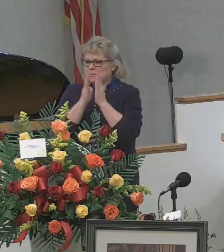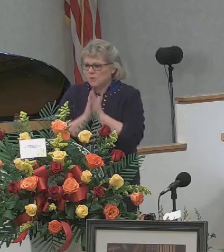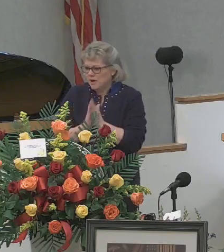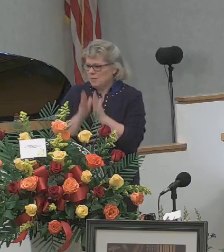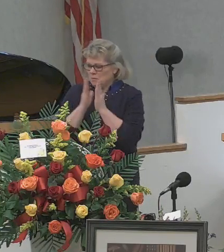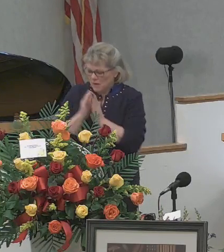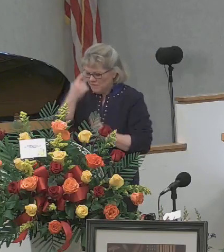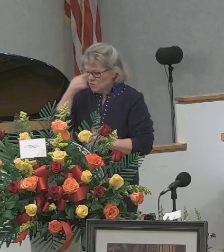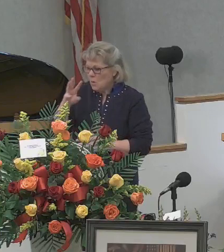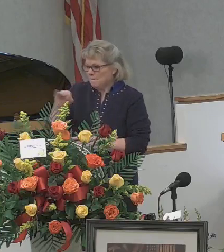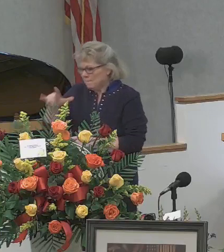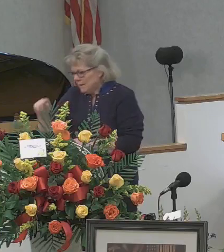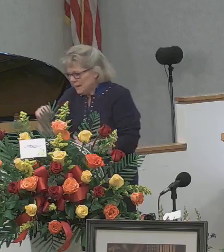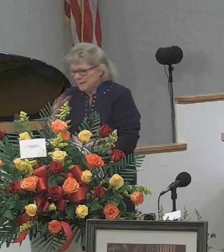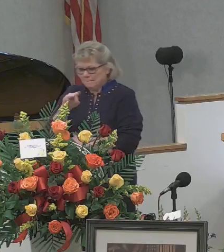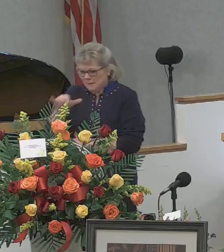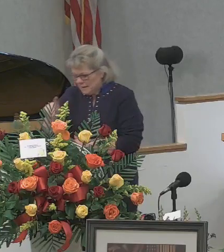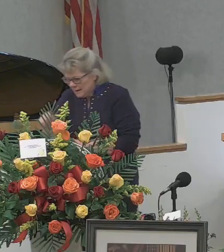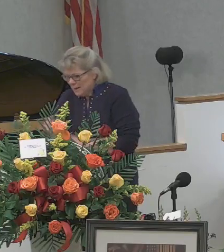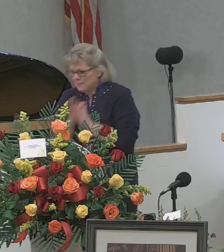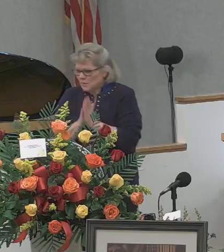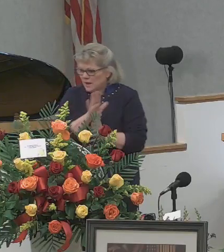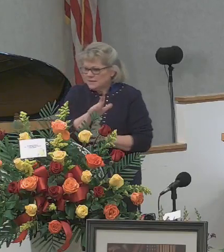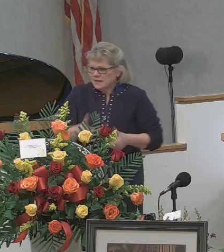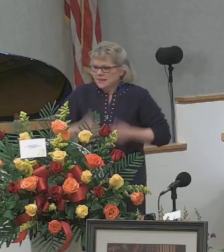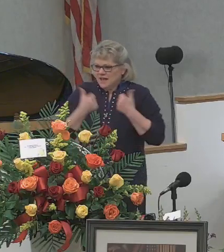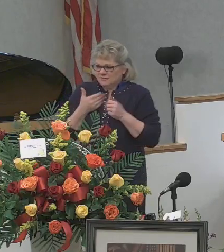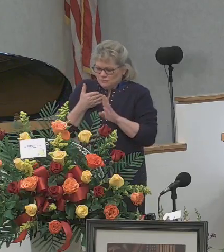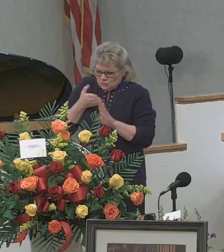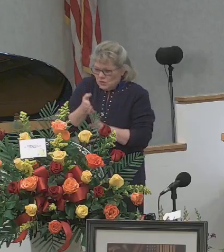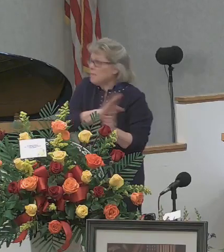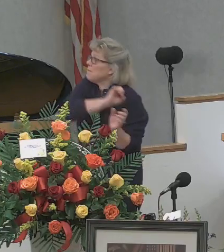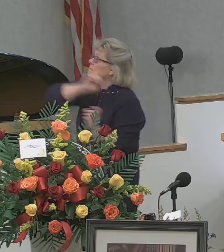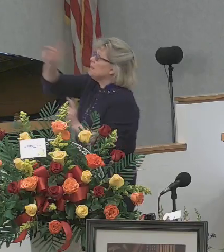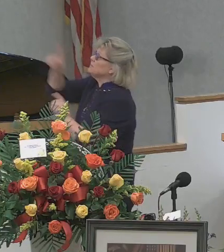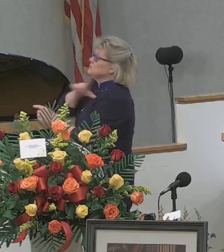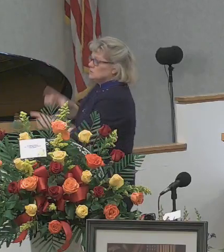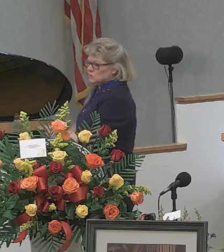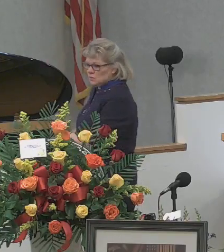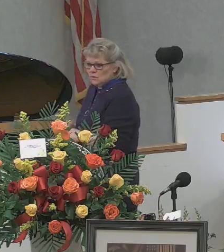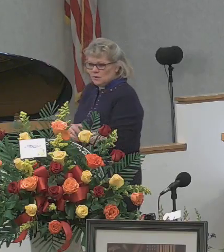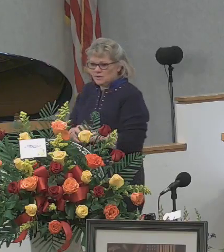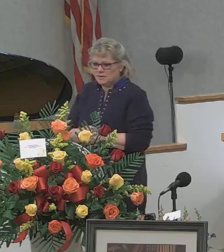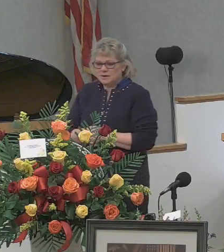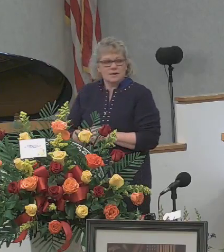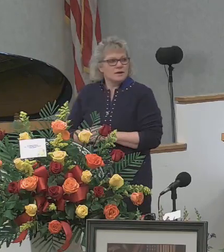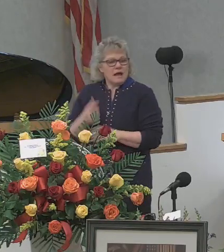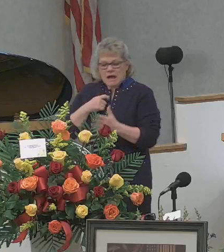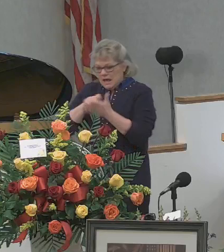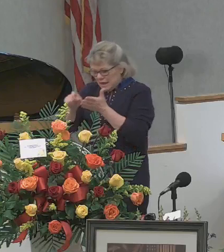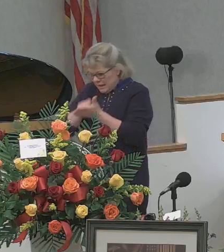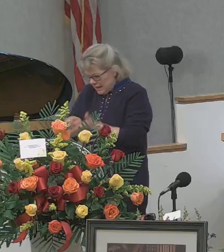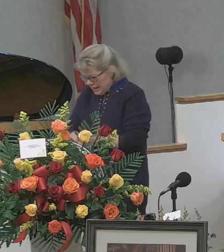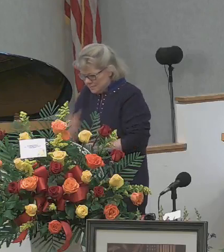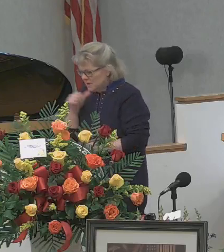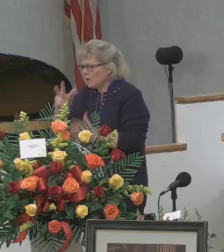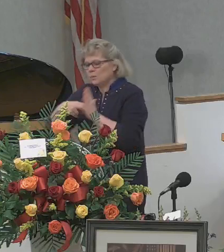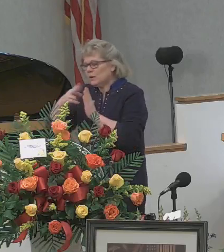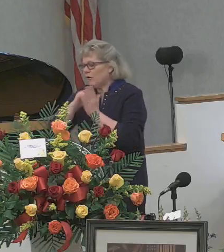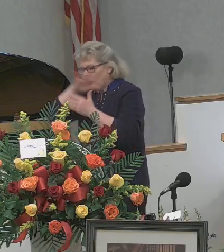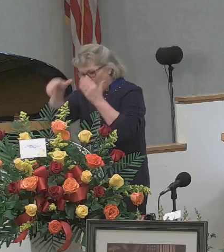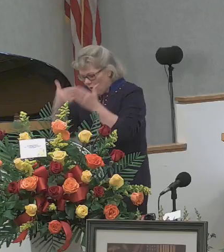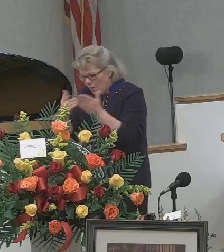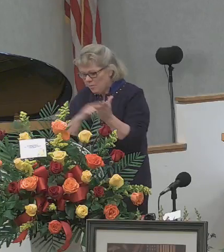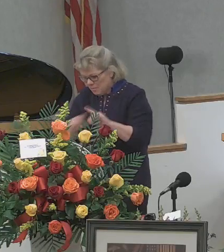Matt. Pray that he'll get his life straight and come back to the Lord. I underlined it in here, but I'm not going to read it. But